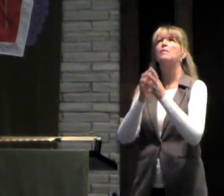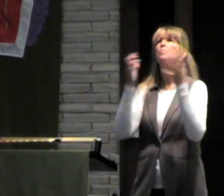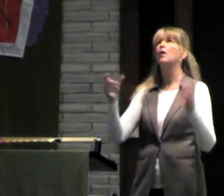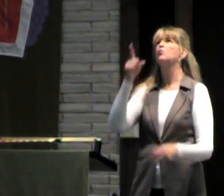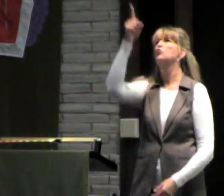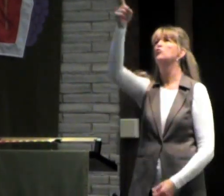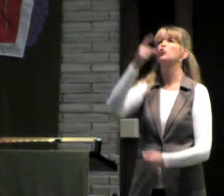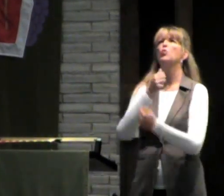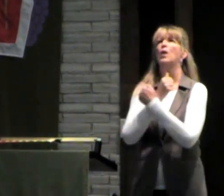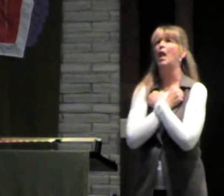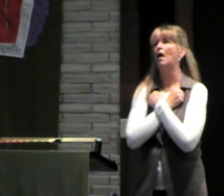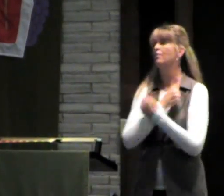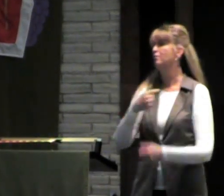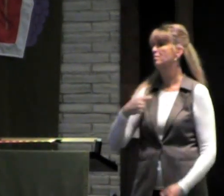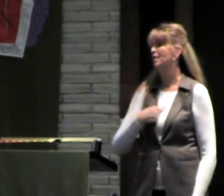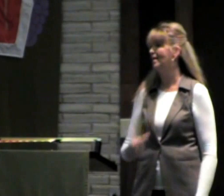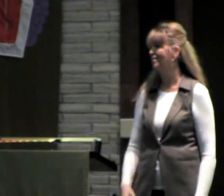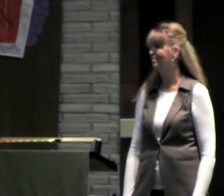myself as much as you love me.